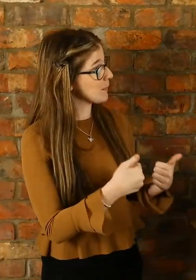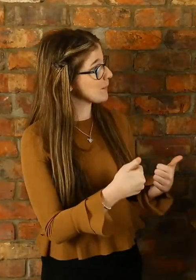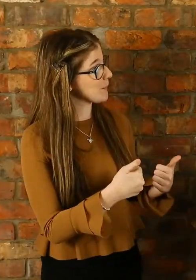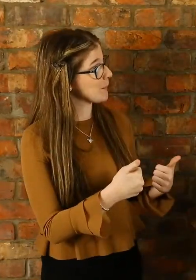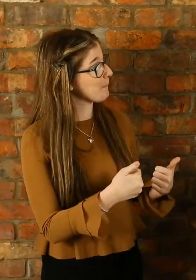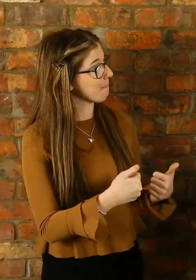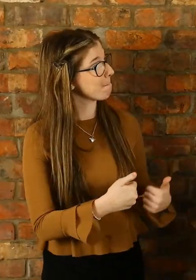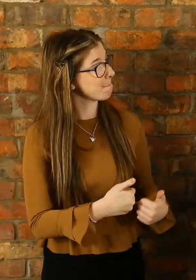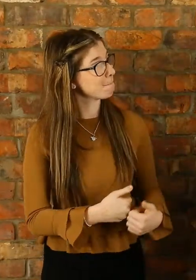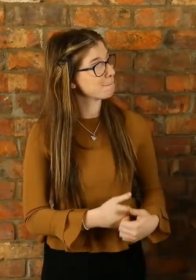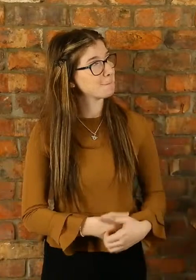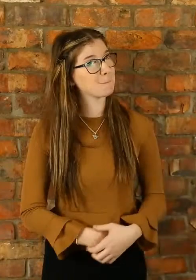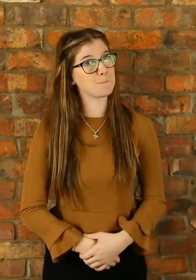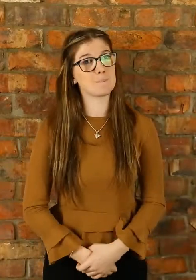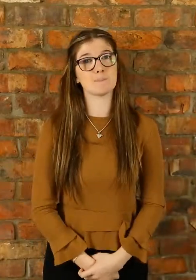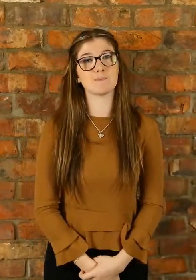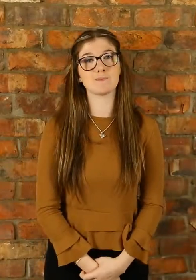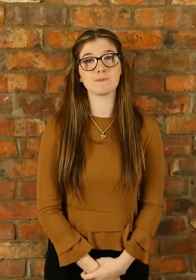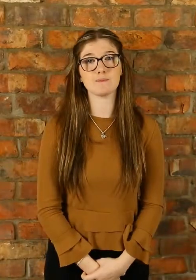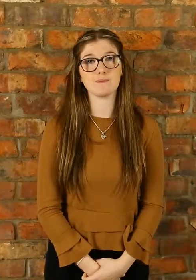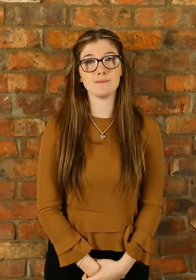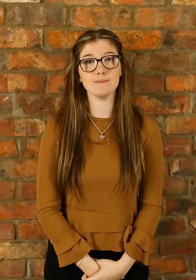Second, to wave to get their attention.